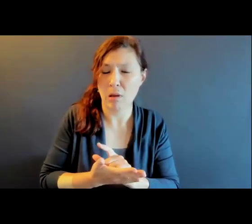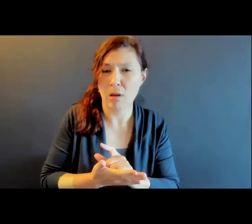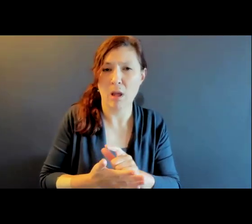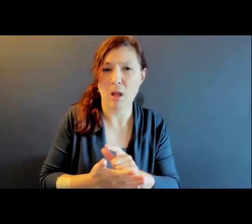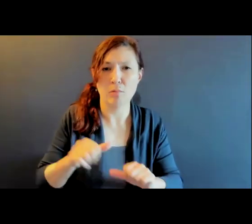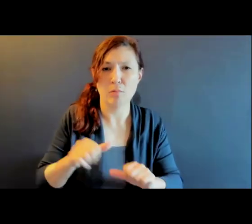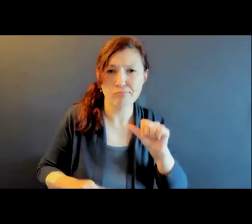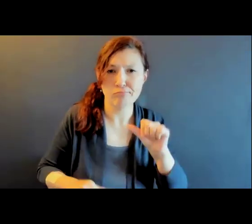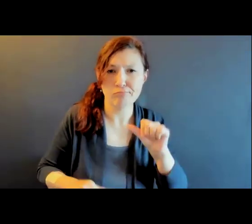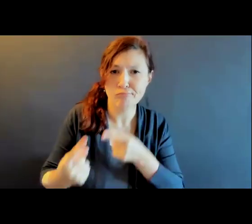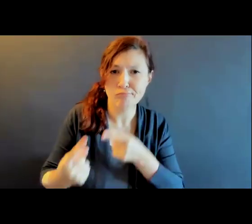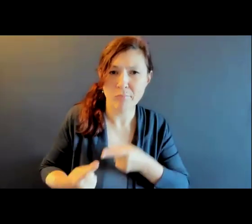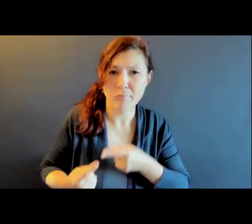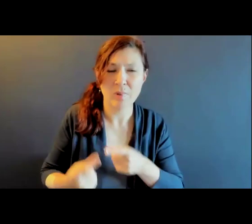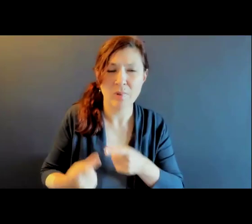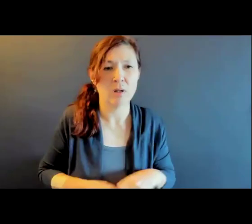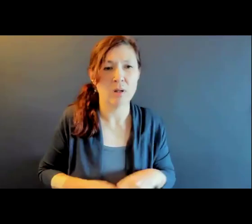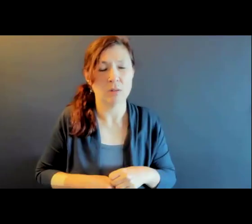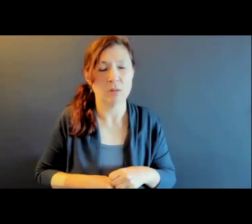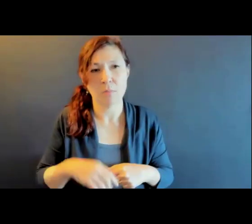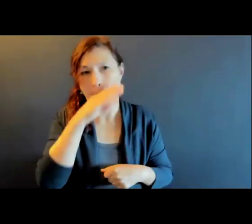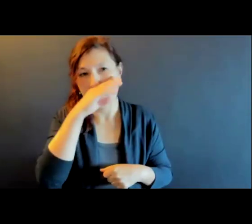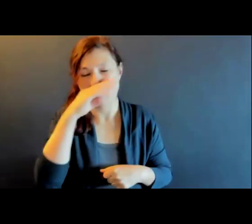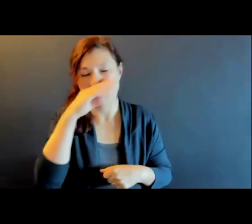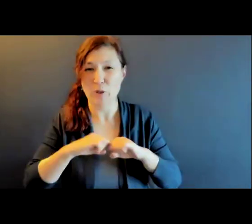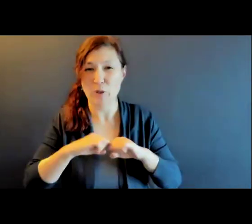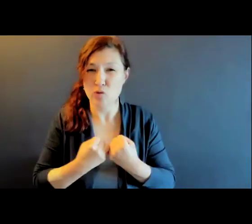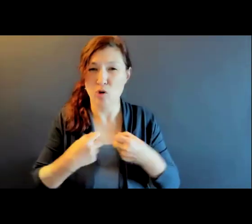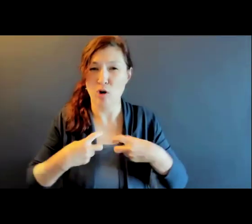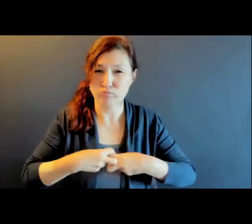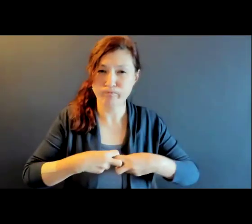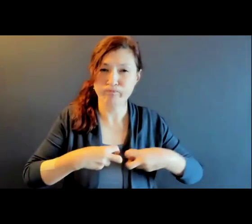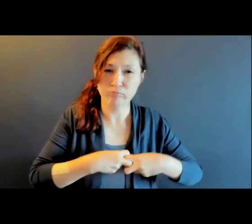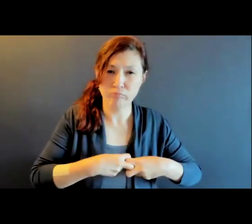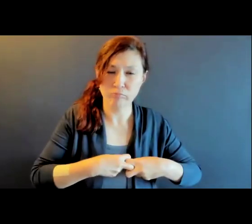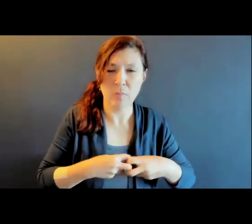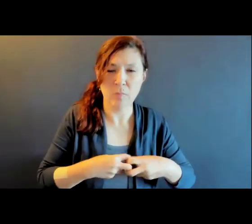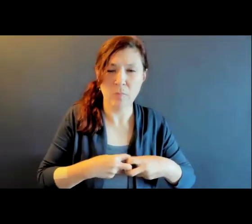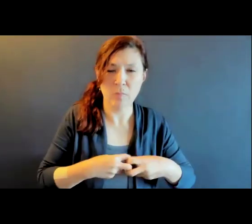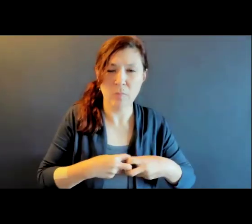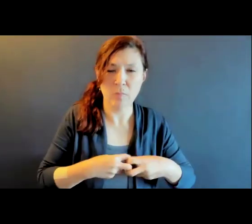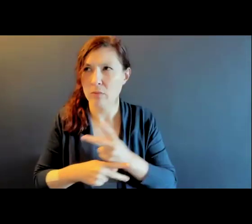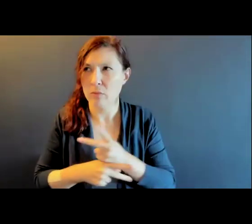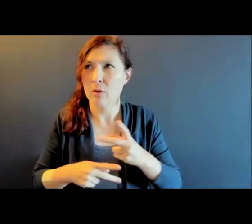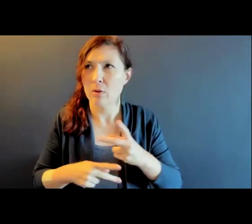social dilemma in getting at determining